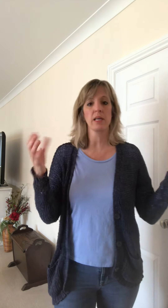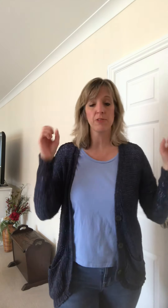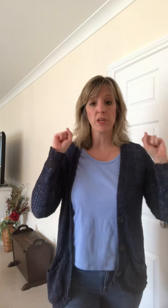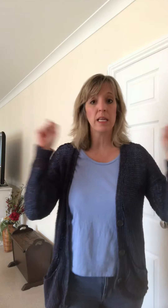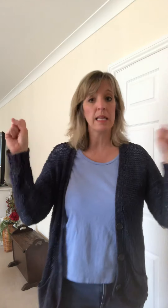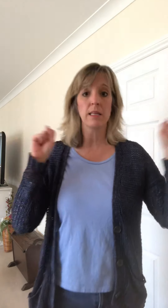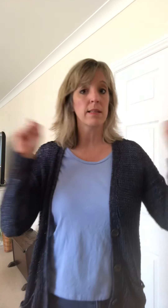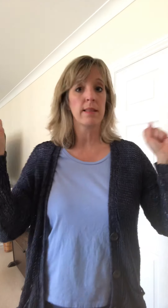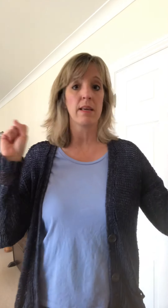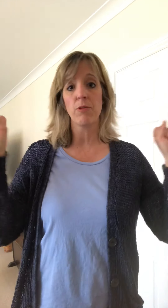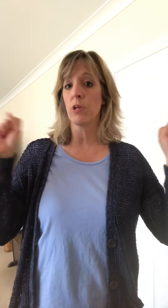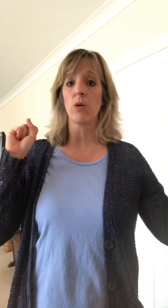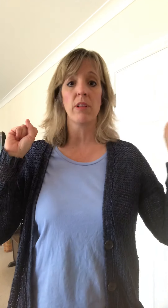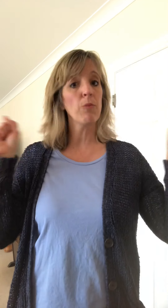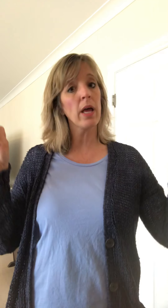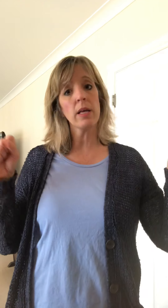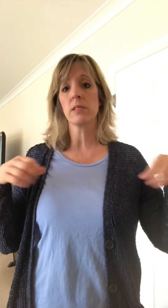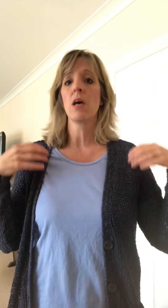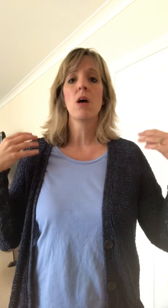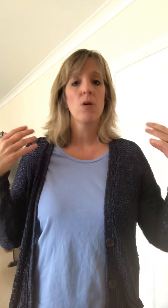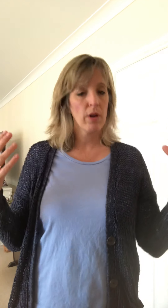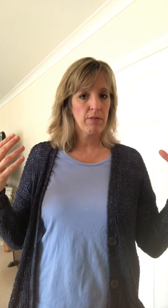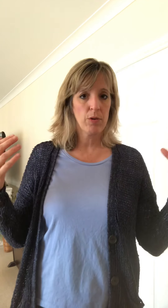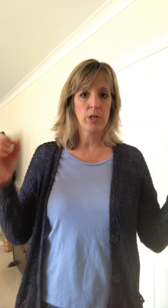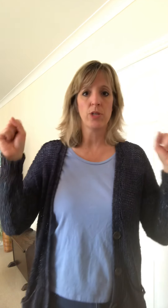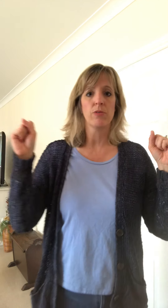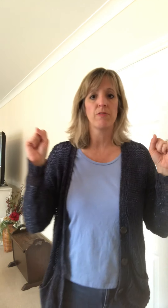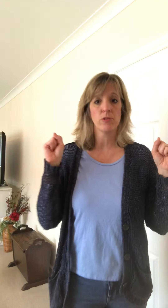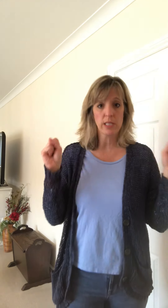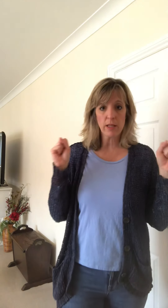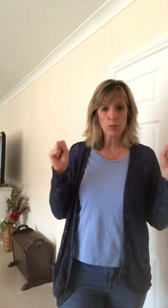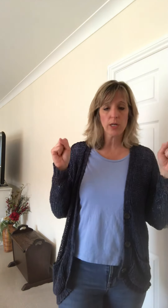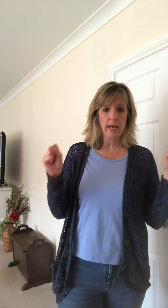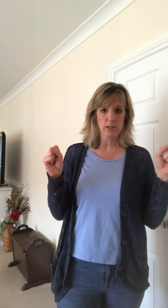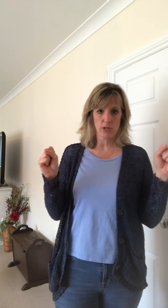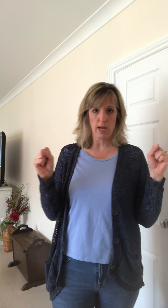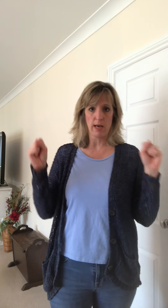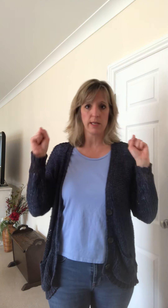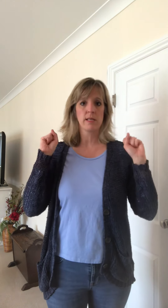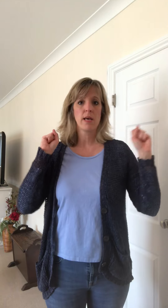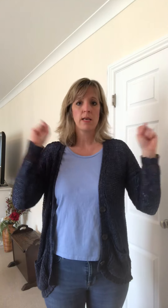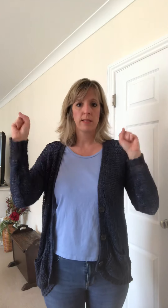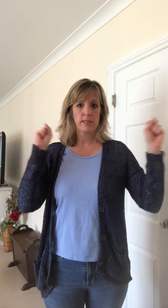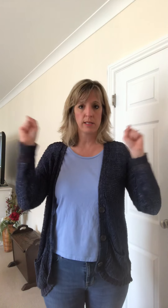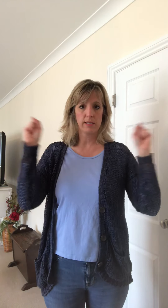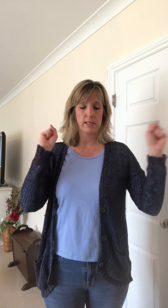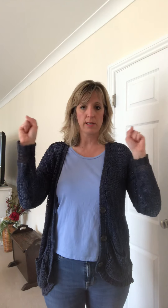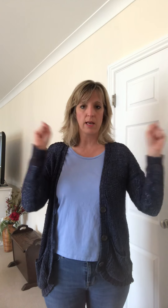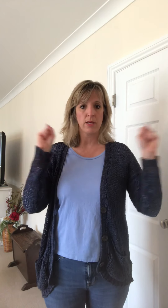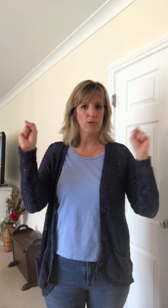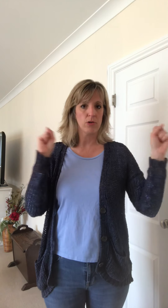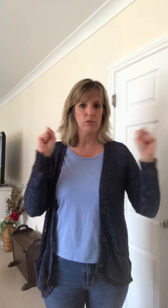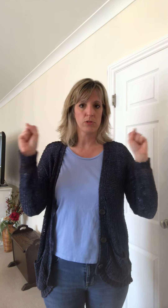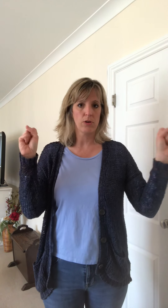for anything. If you want to go lift weights, whatever you want to do. If you say the word exercise, this is the sign that you use,